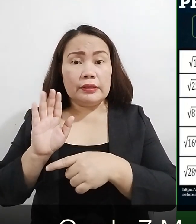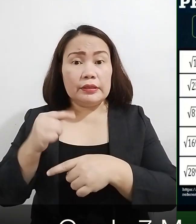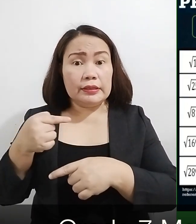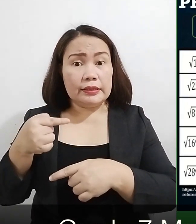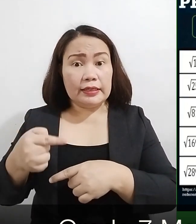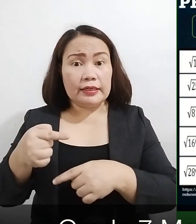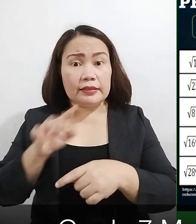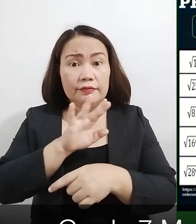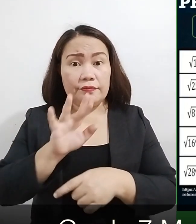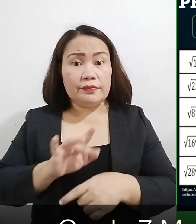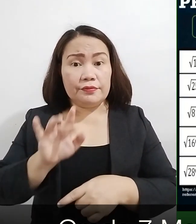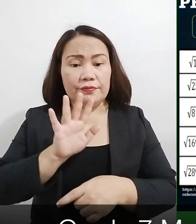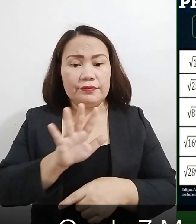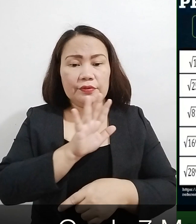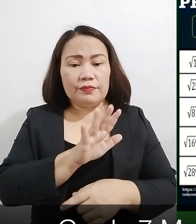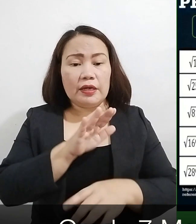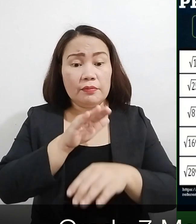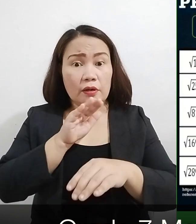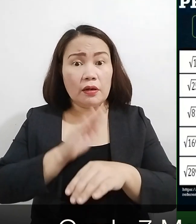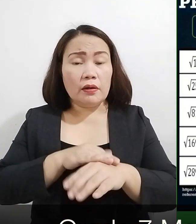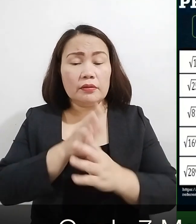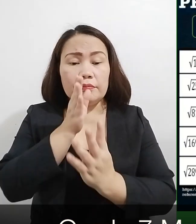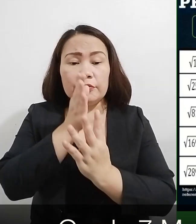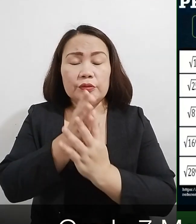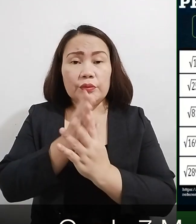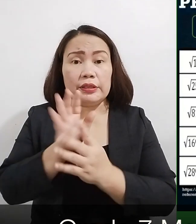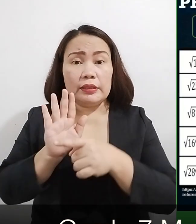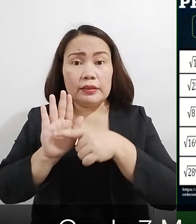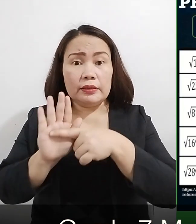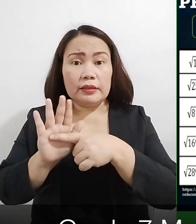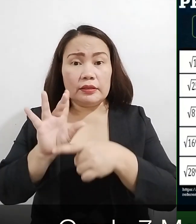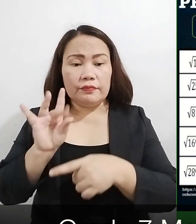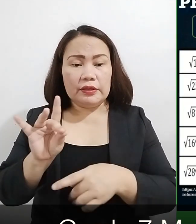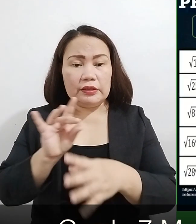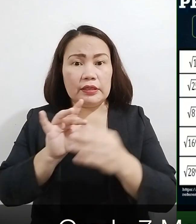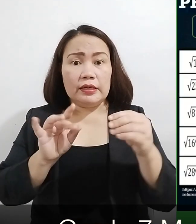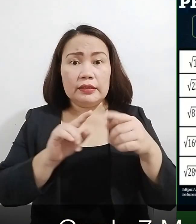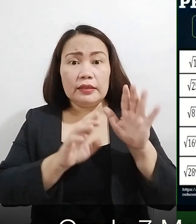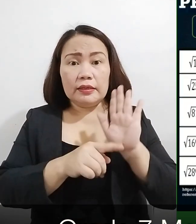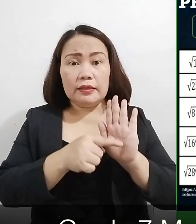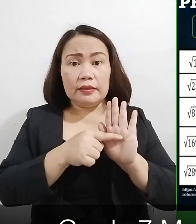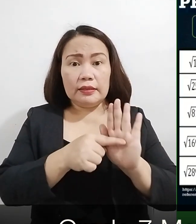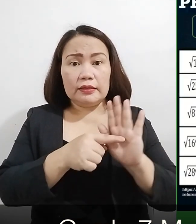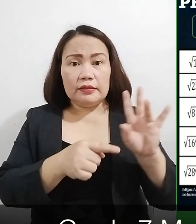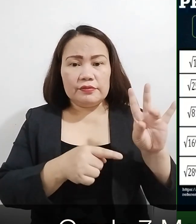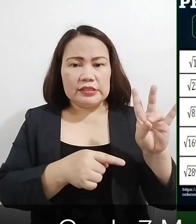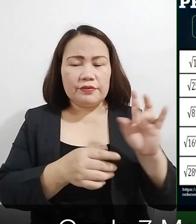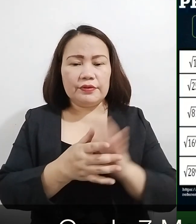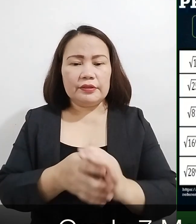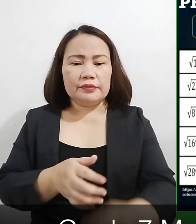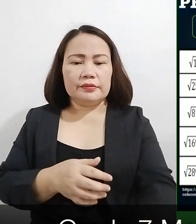negative square root of 55 lies between negative 8 and negative 7.